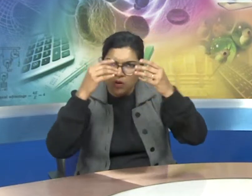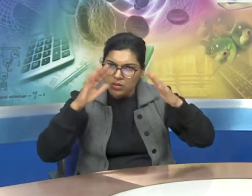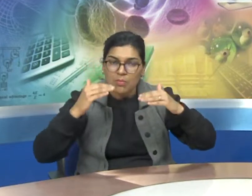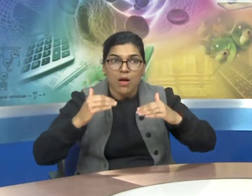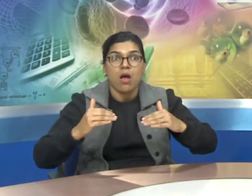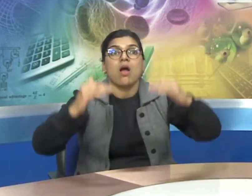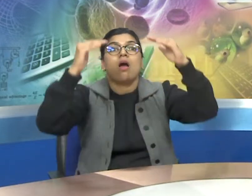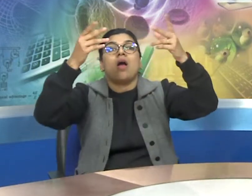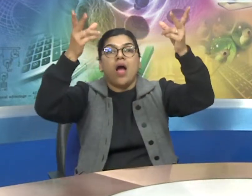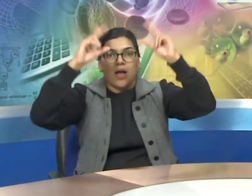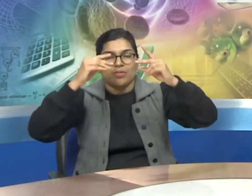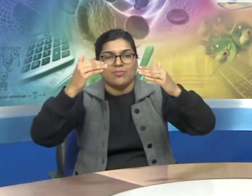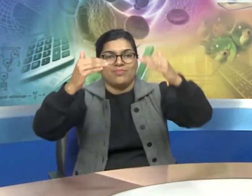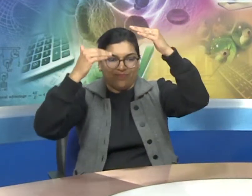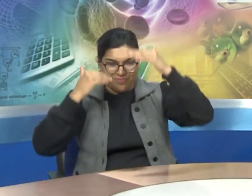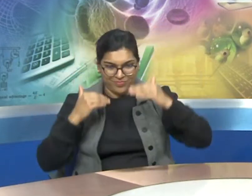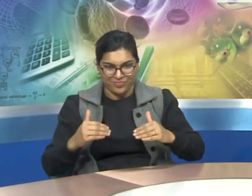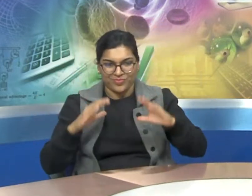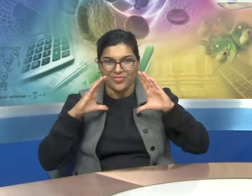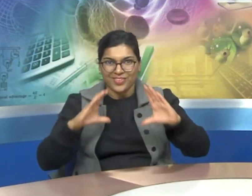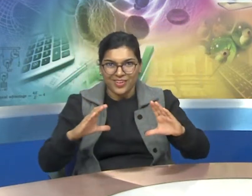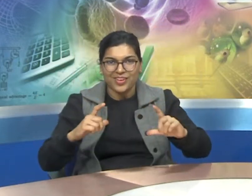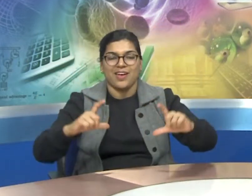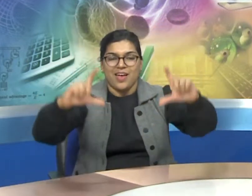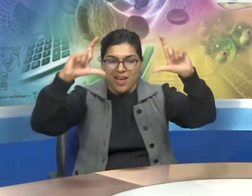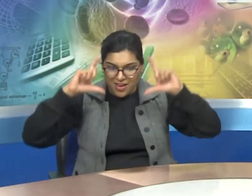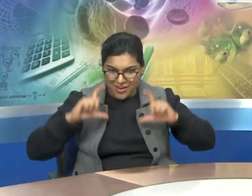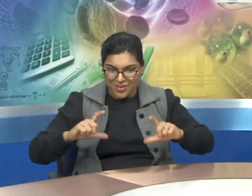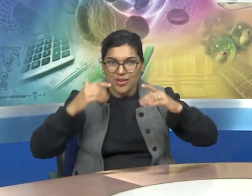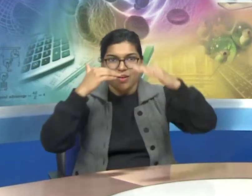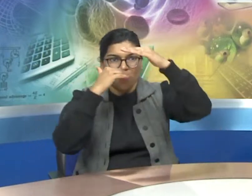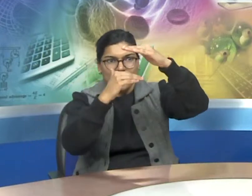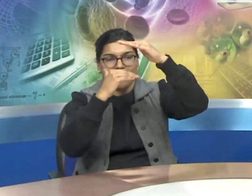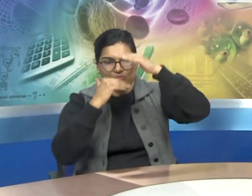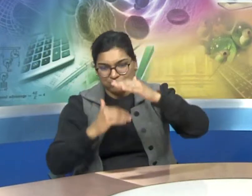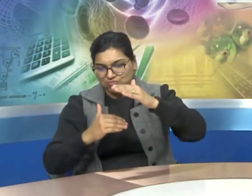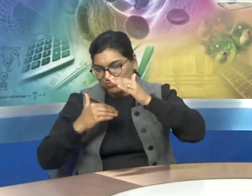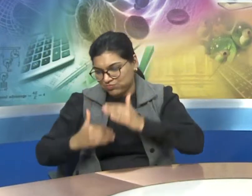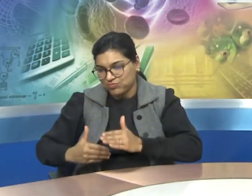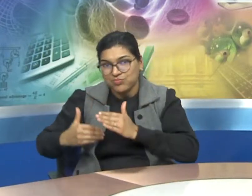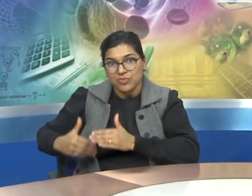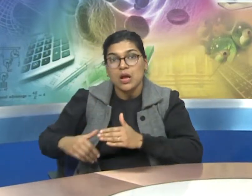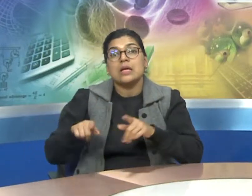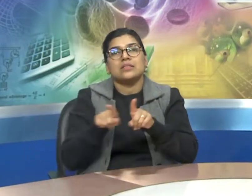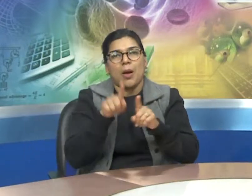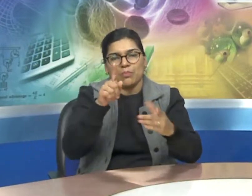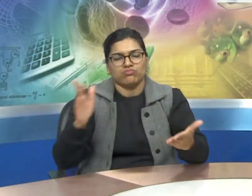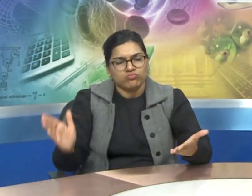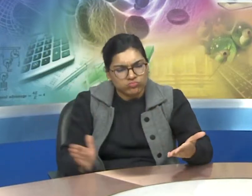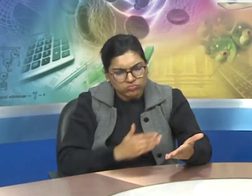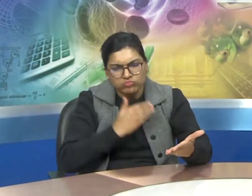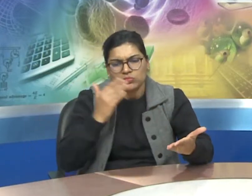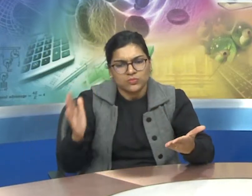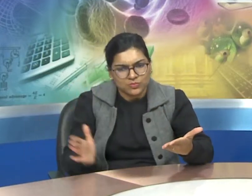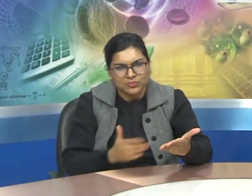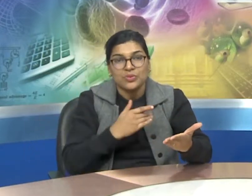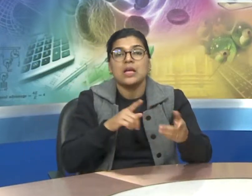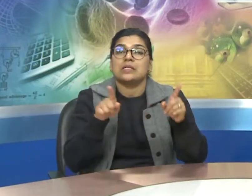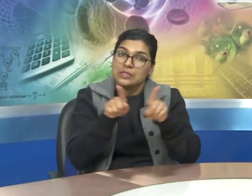During the presentation, we put on our content in the slides. Sometimes they are images, sometimes they are text or any data which